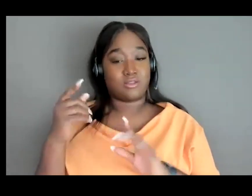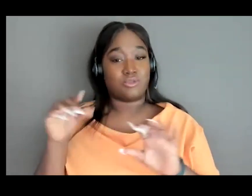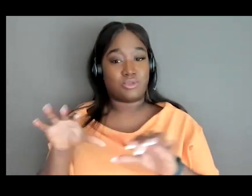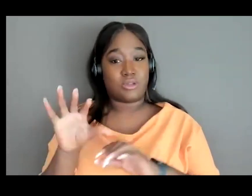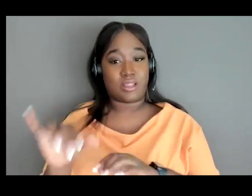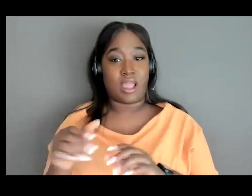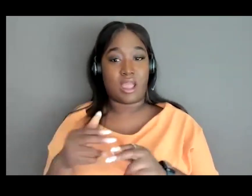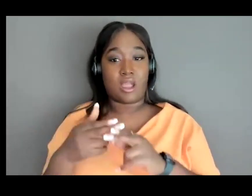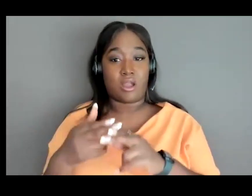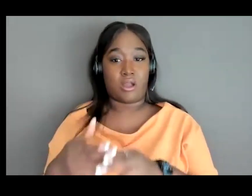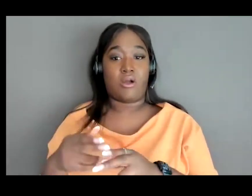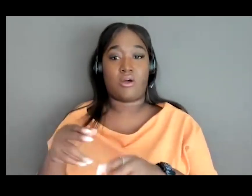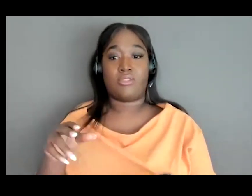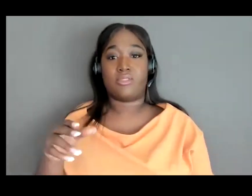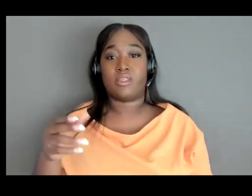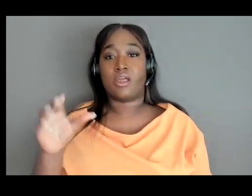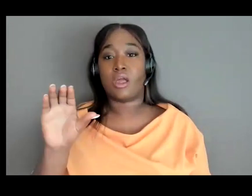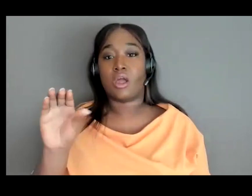connectome.